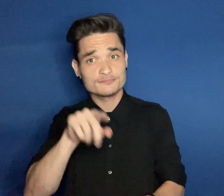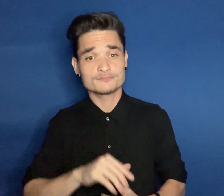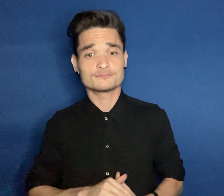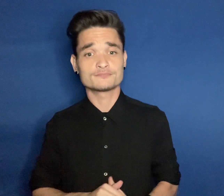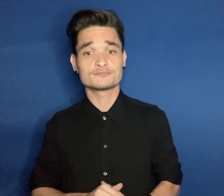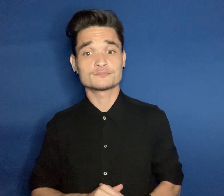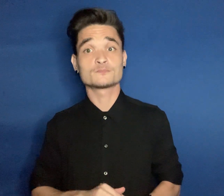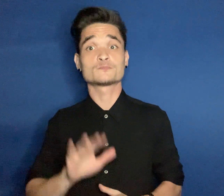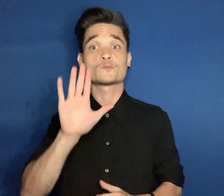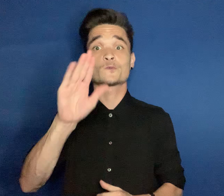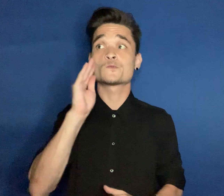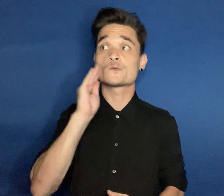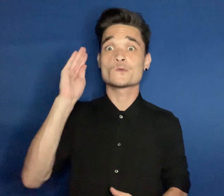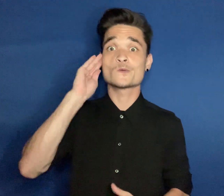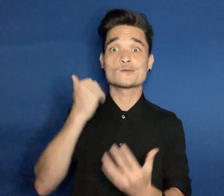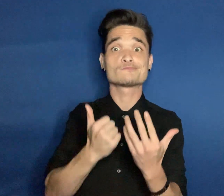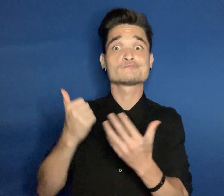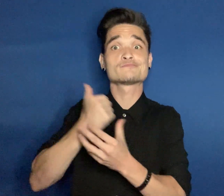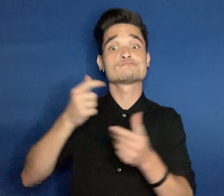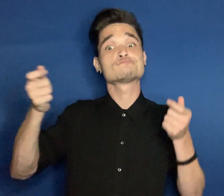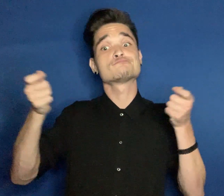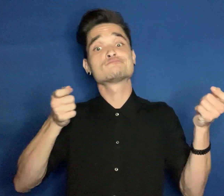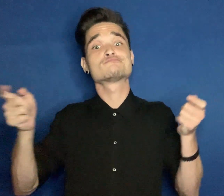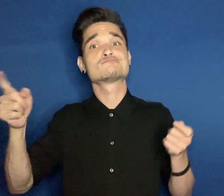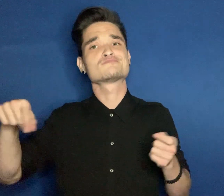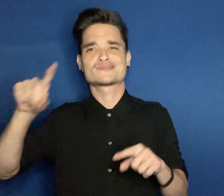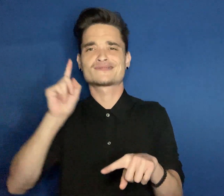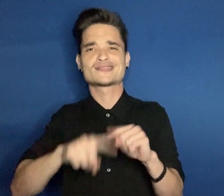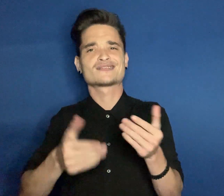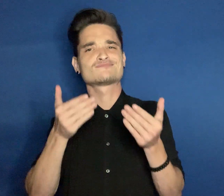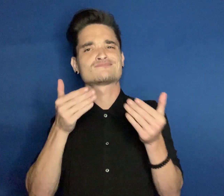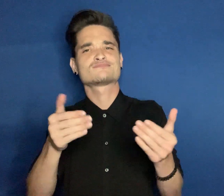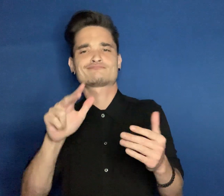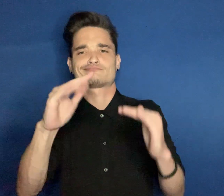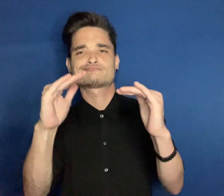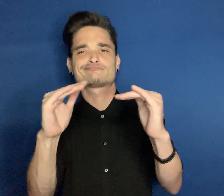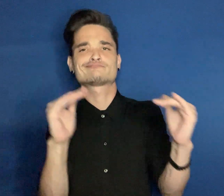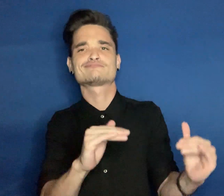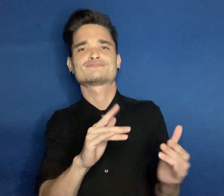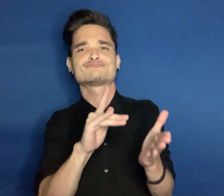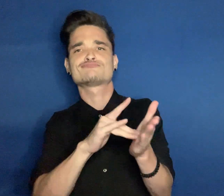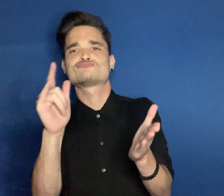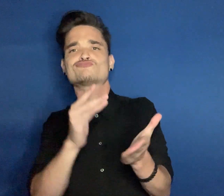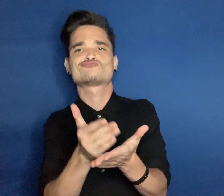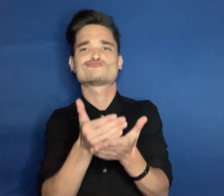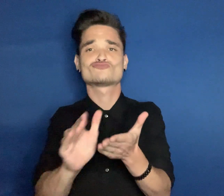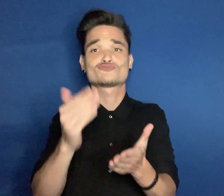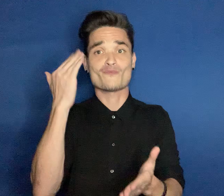housing provider cannot deny you housing or treat you differently because you have COVID or had it in the